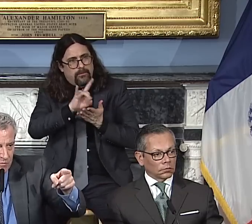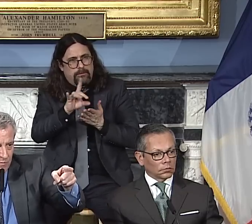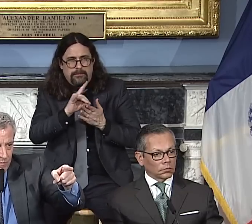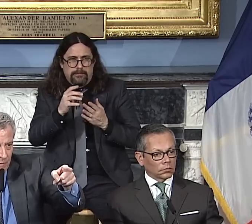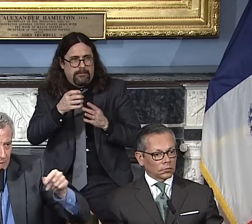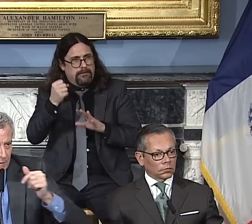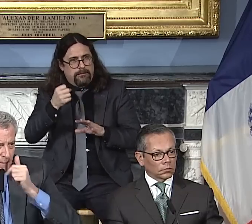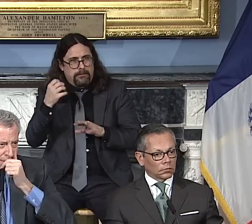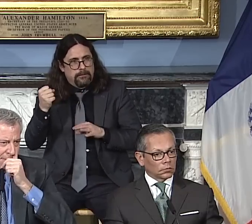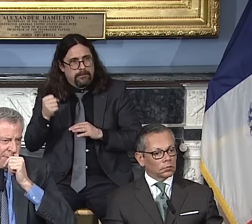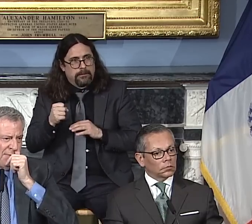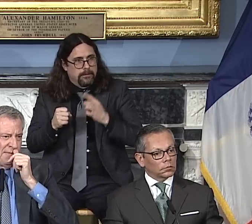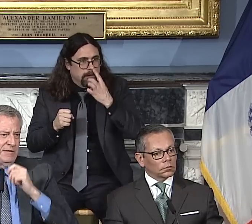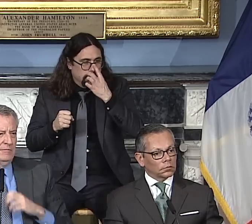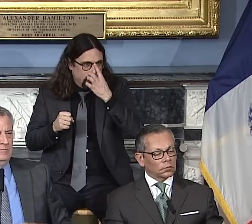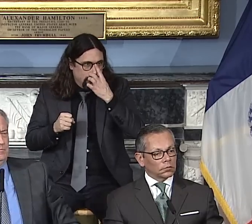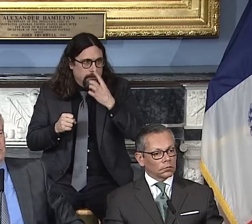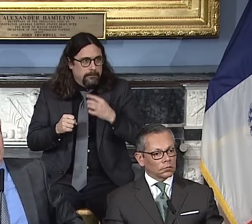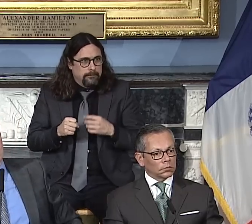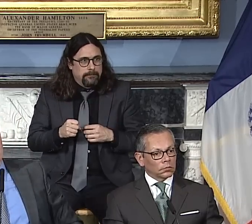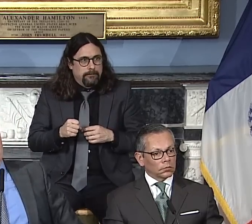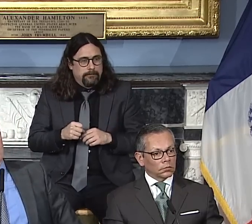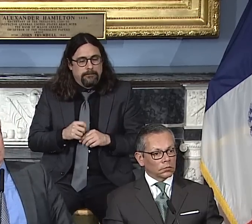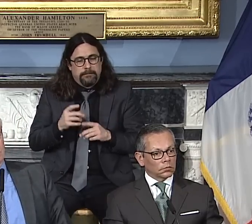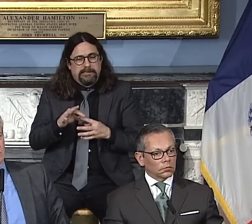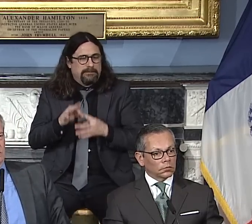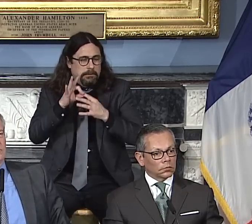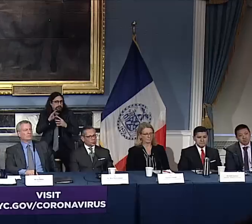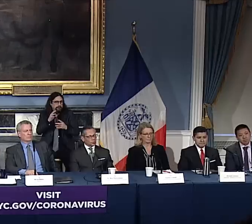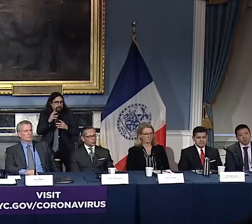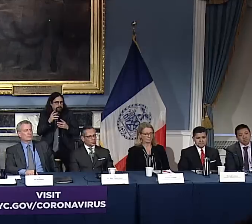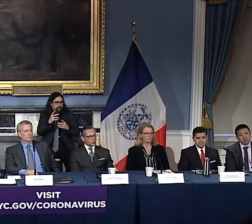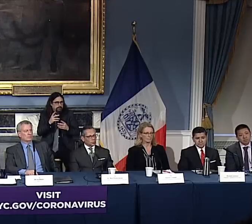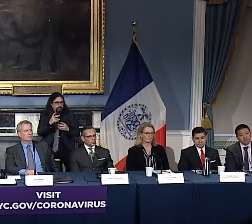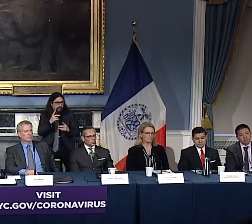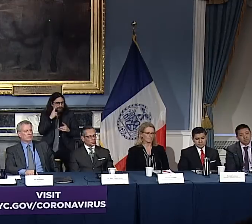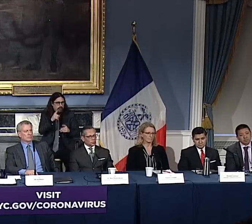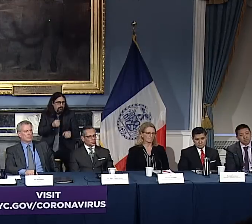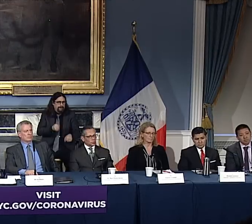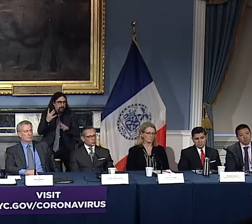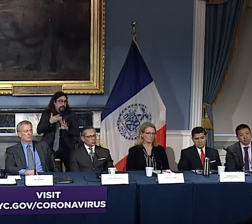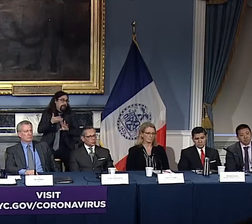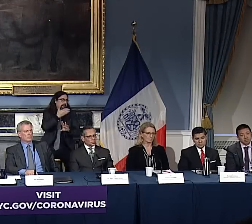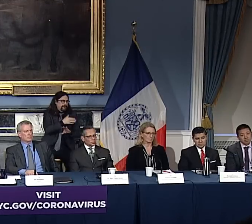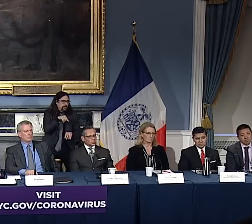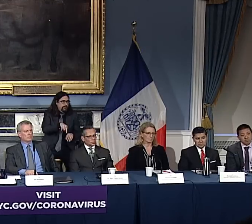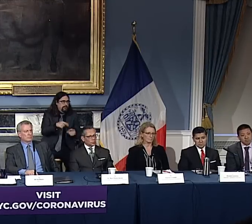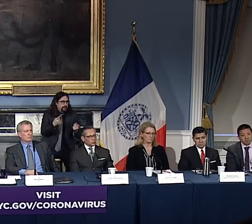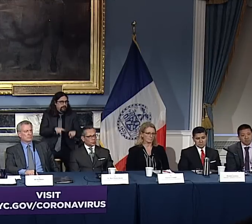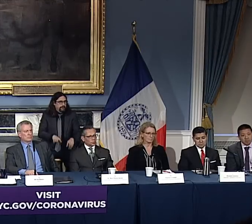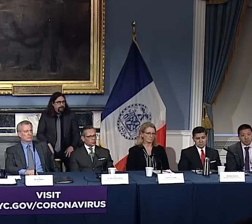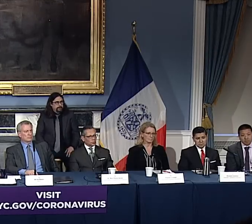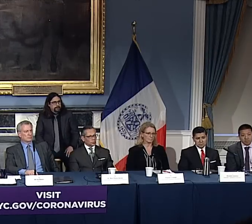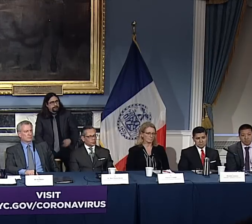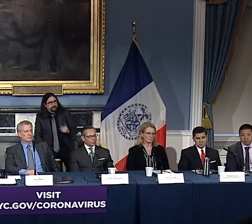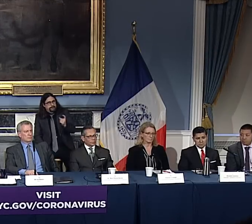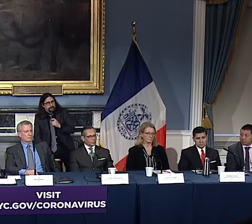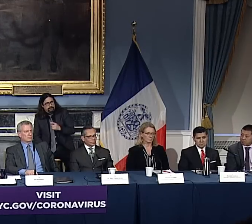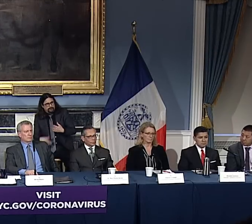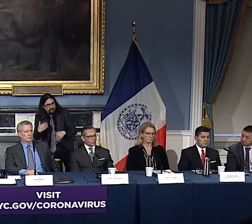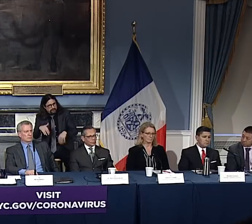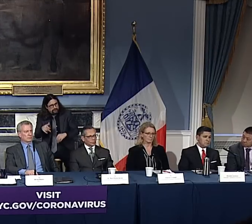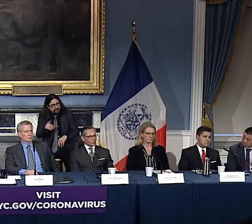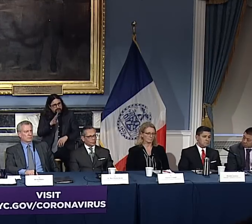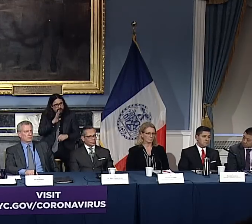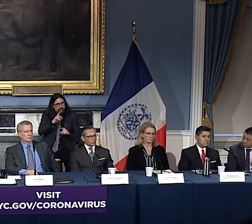of it. You're talking about 6 months. Do you really have an idea of how long this is going